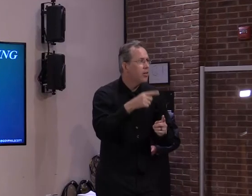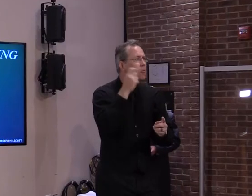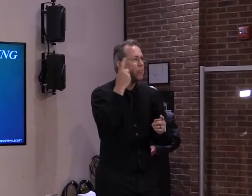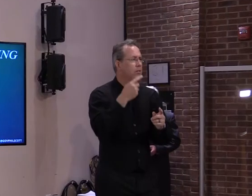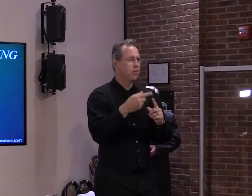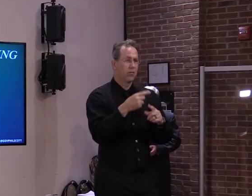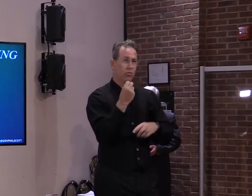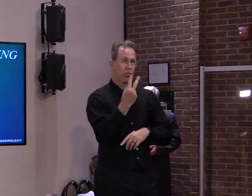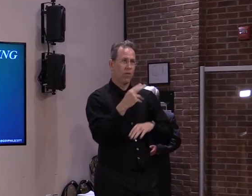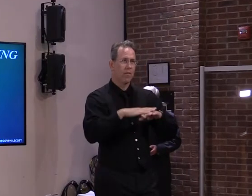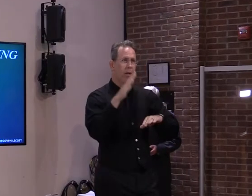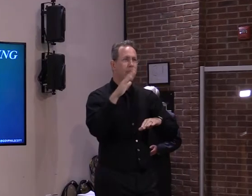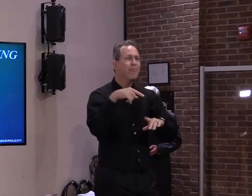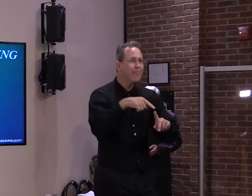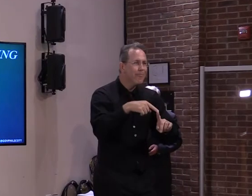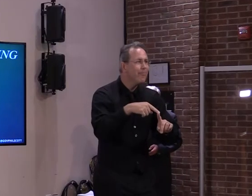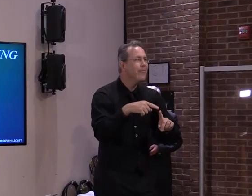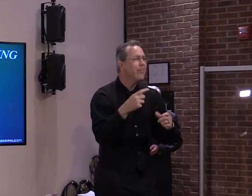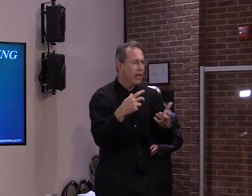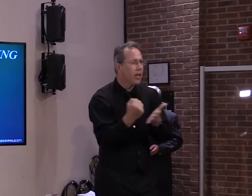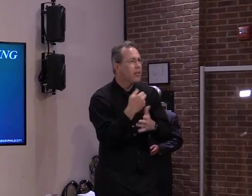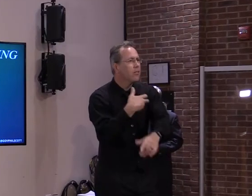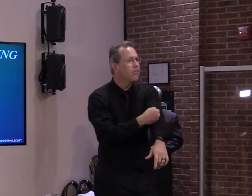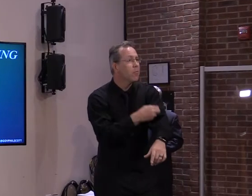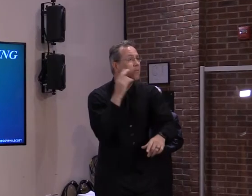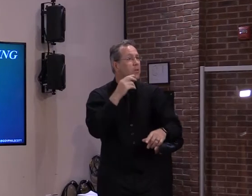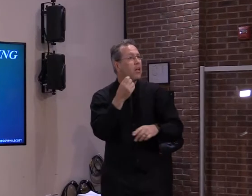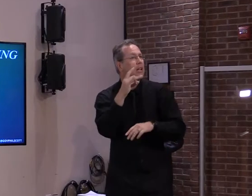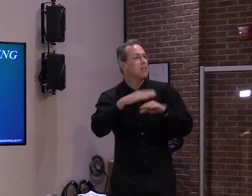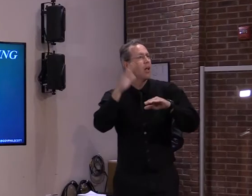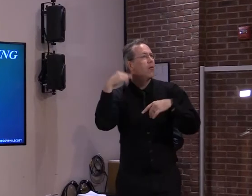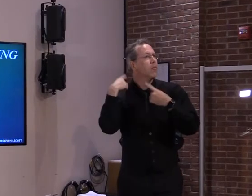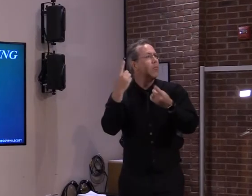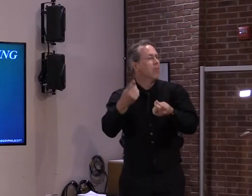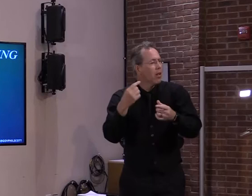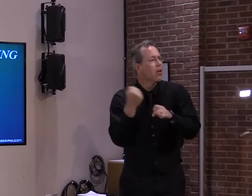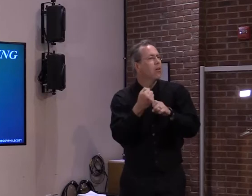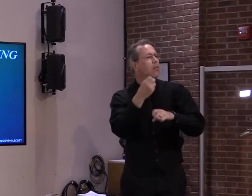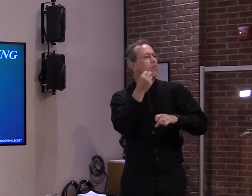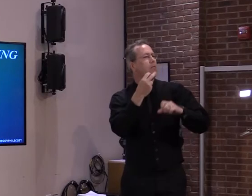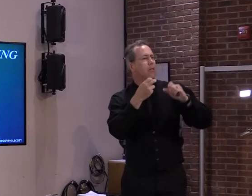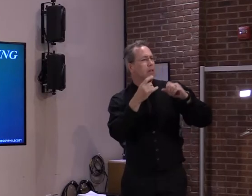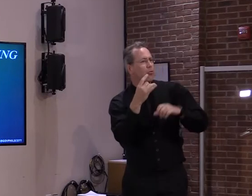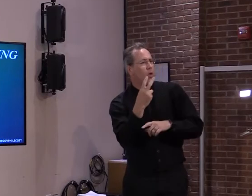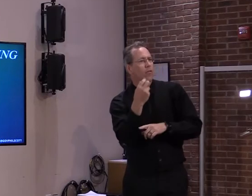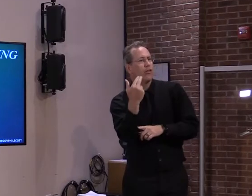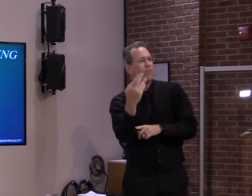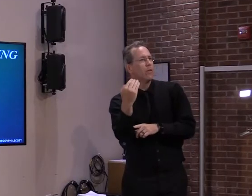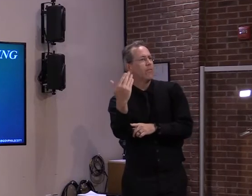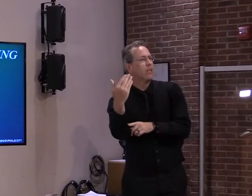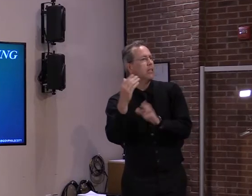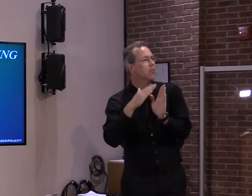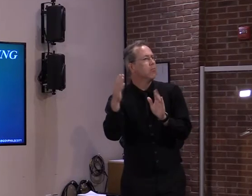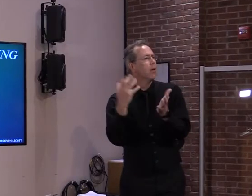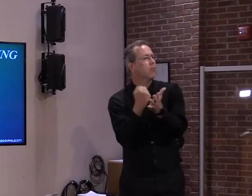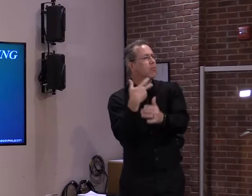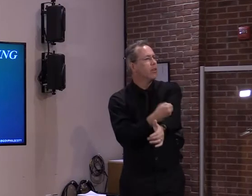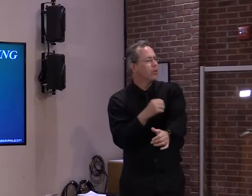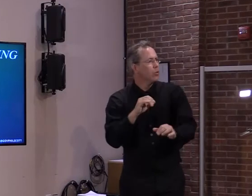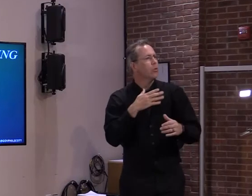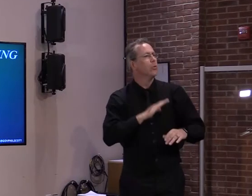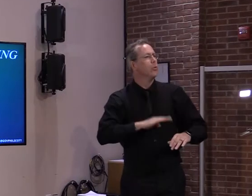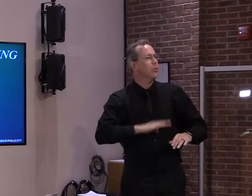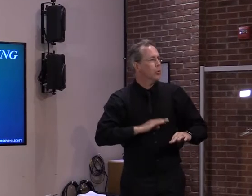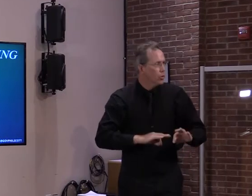yet taken the opportunity to get vaccinated. Only very few of them are true resistant people. They